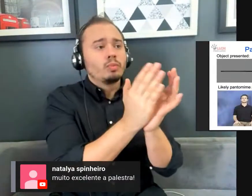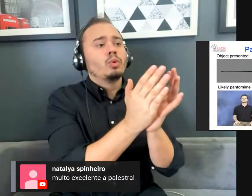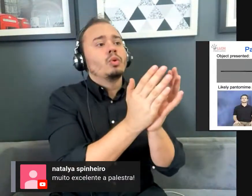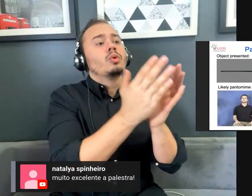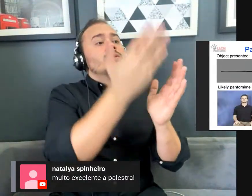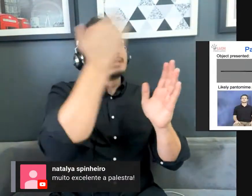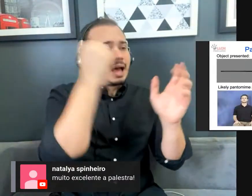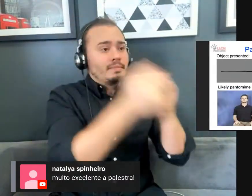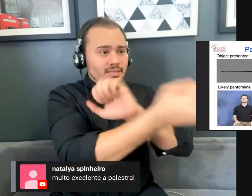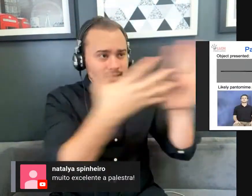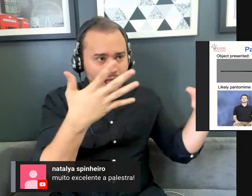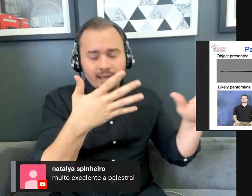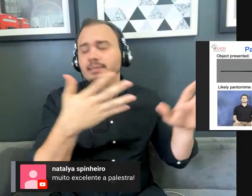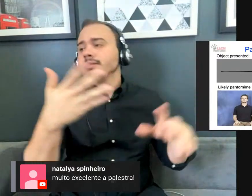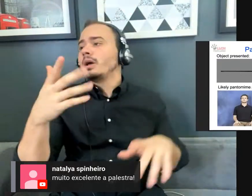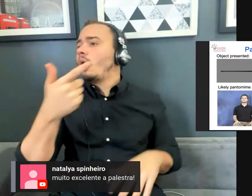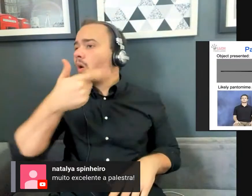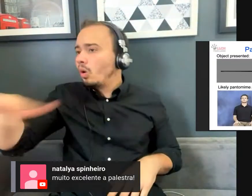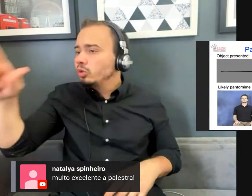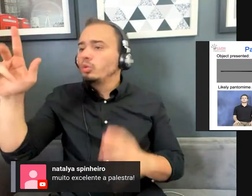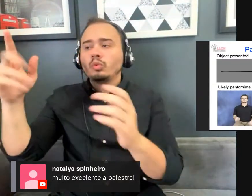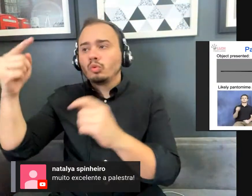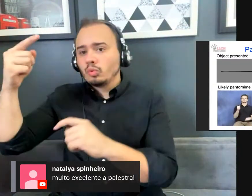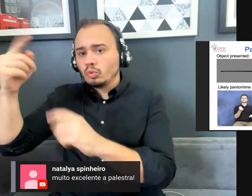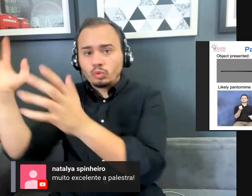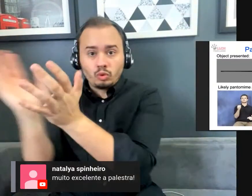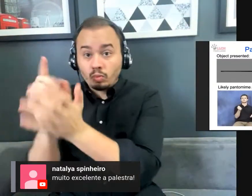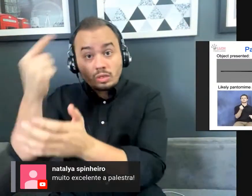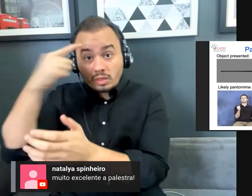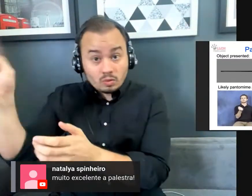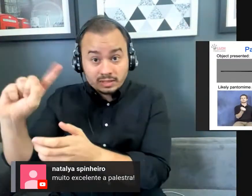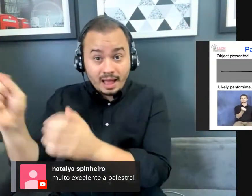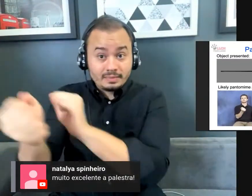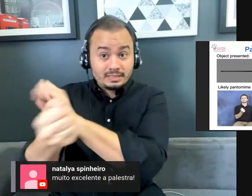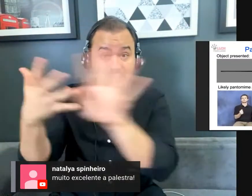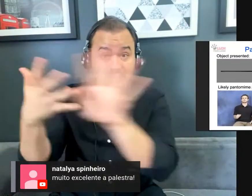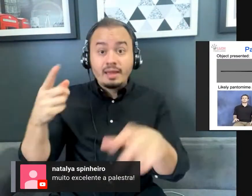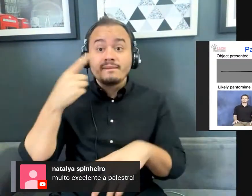broom, and so this would be a pantomime of sweeping.